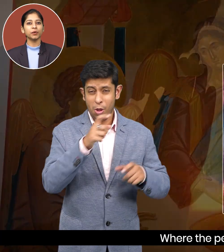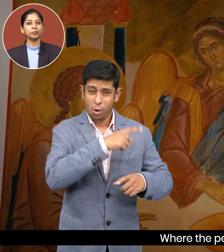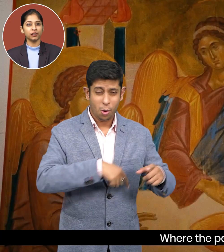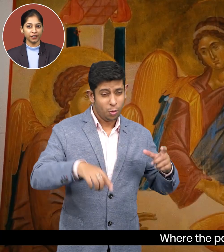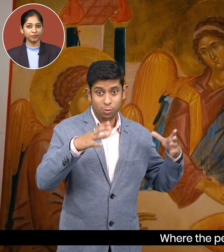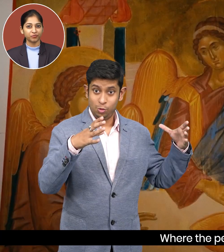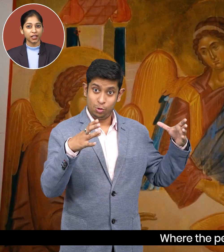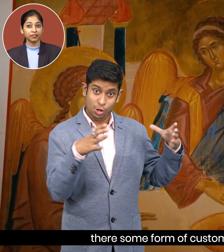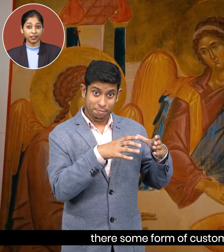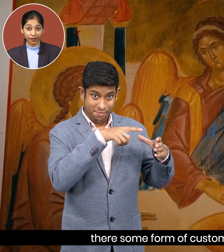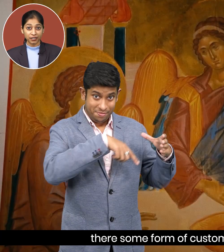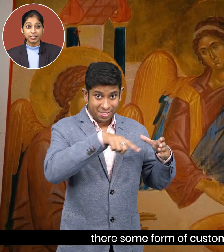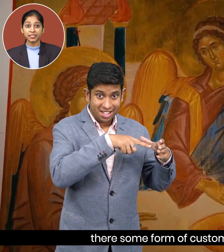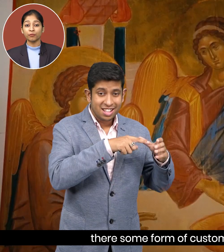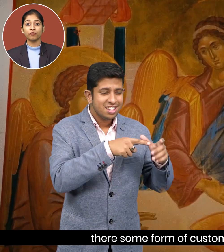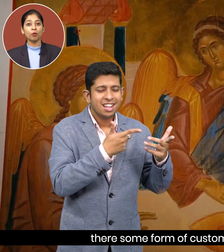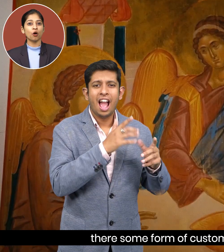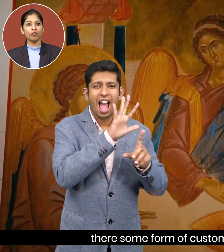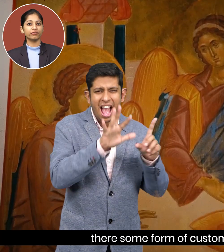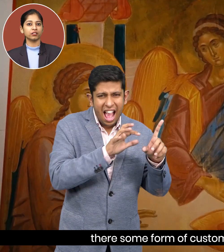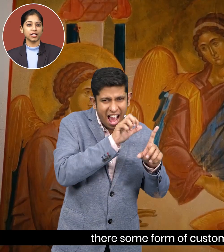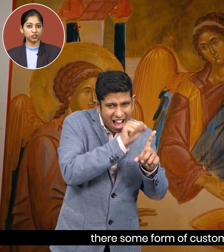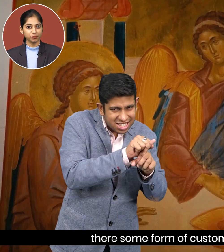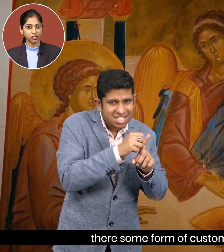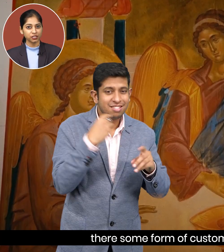Where the people live, there some form